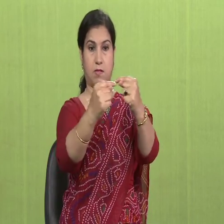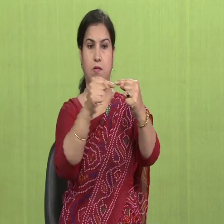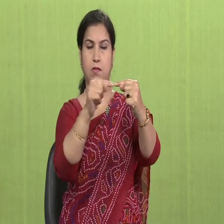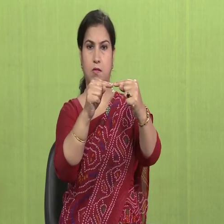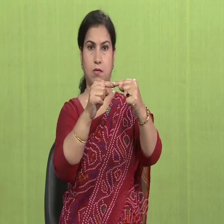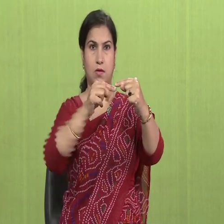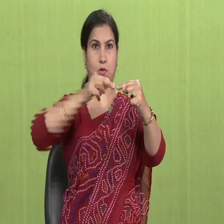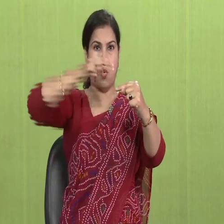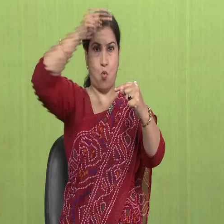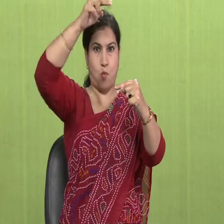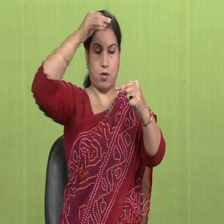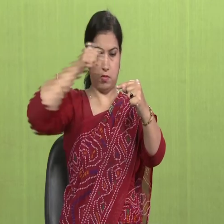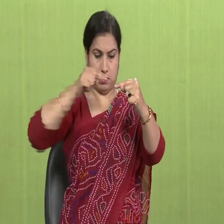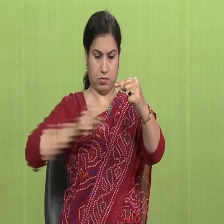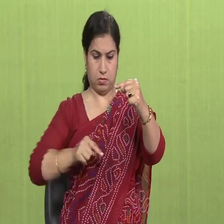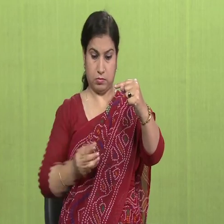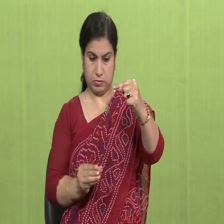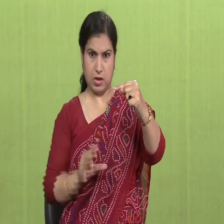Due to this location of the equator